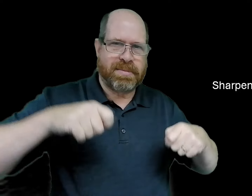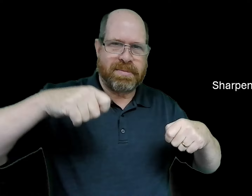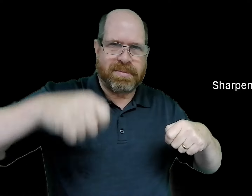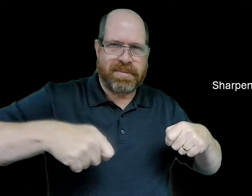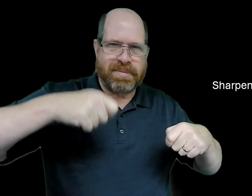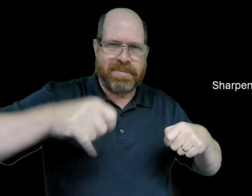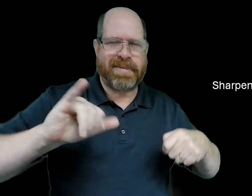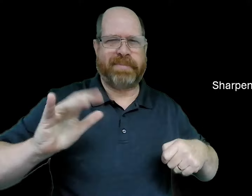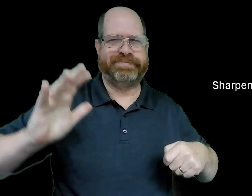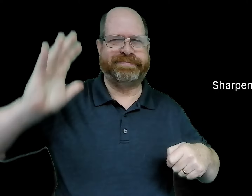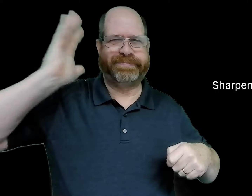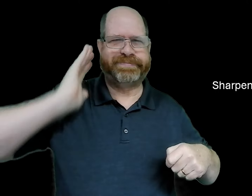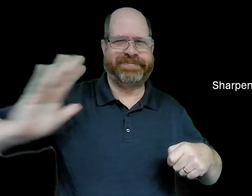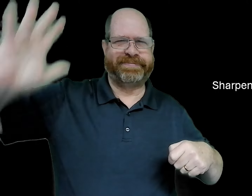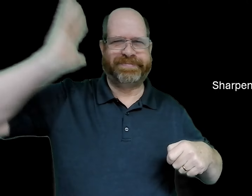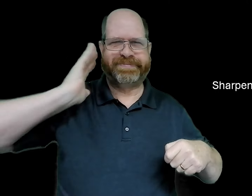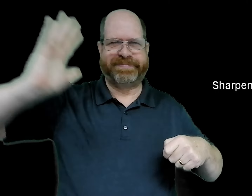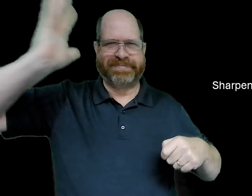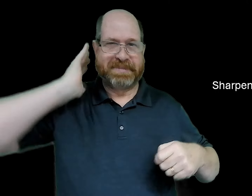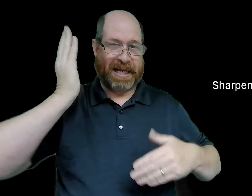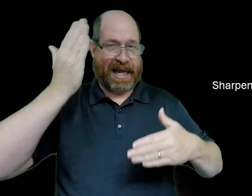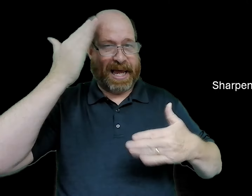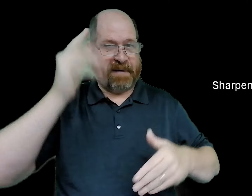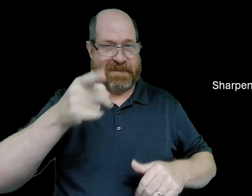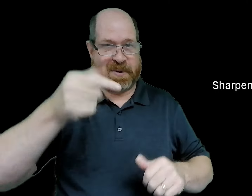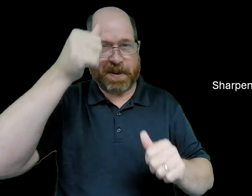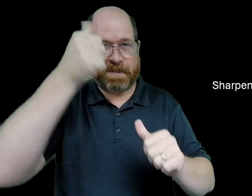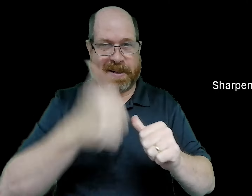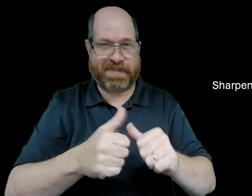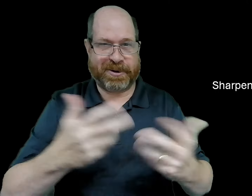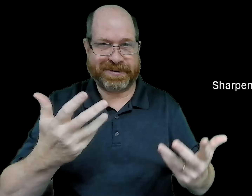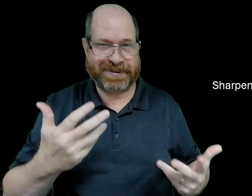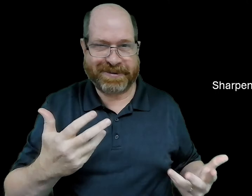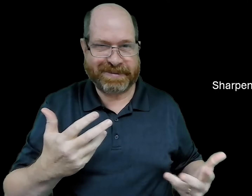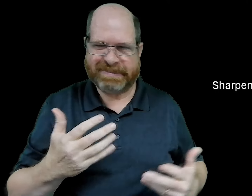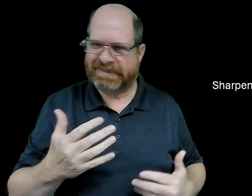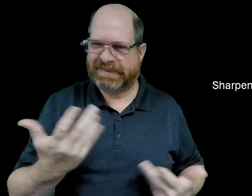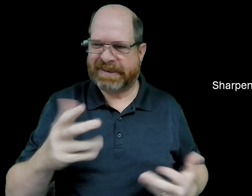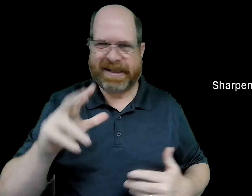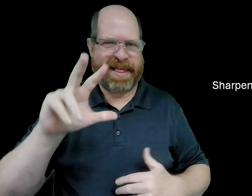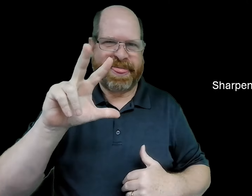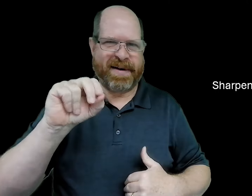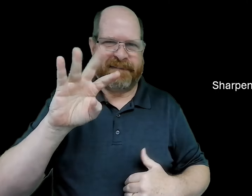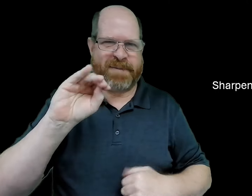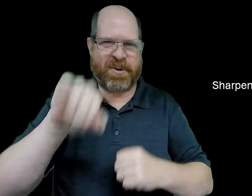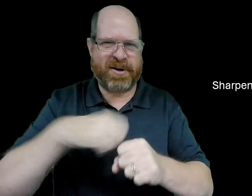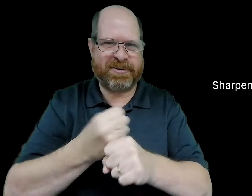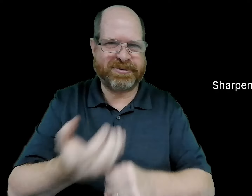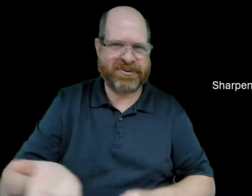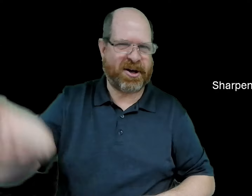About sharpening a pencil. A long time ago, I don't know if you remember, 30 or 40 years